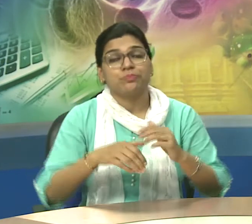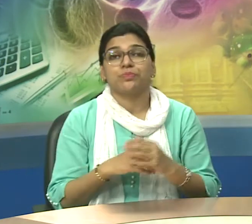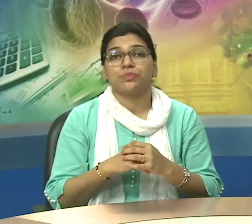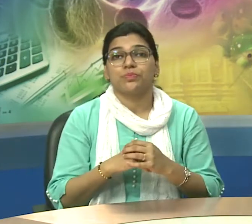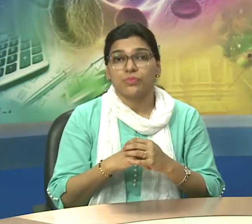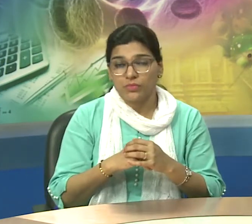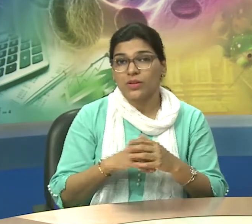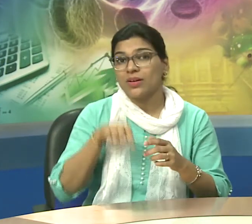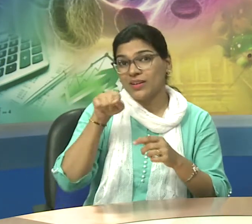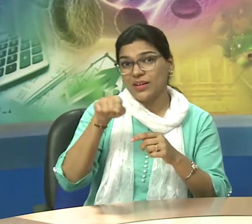national